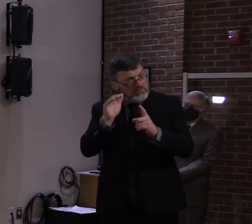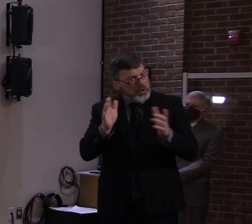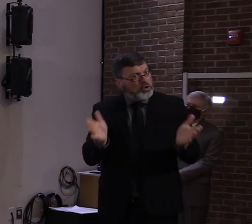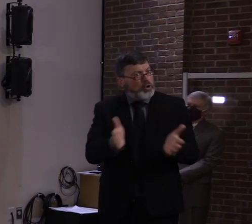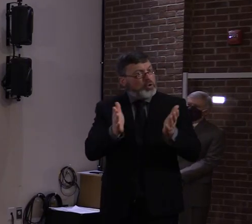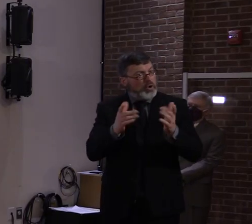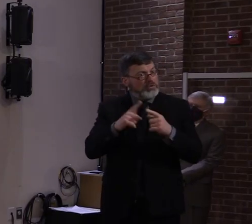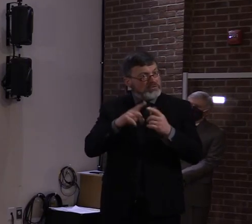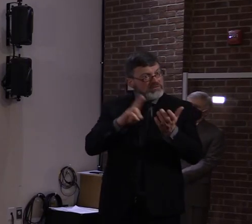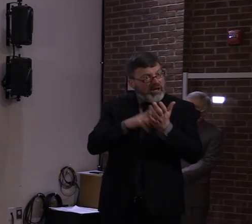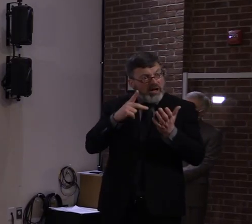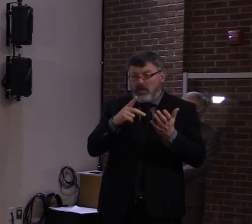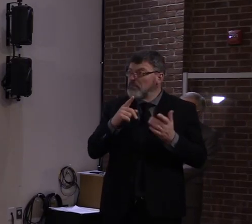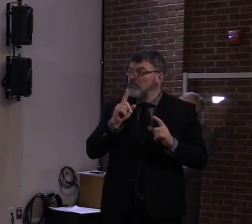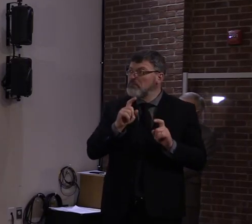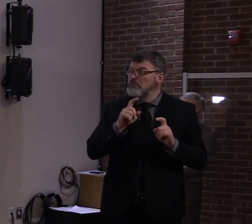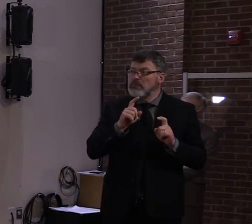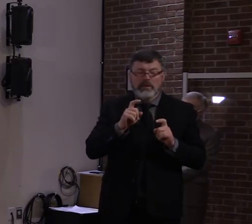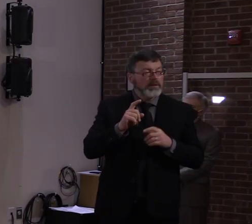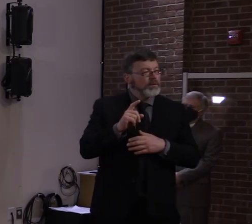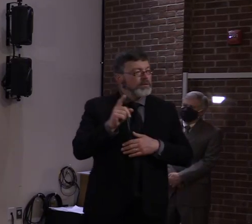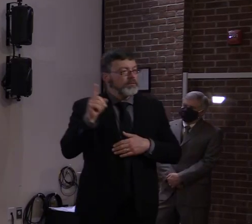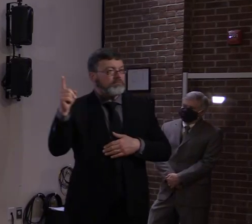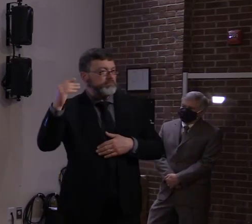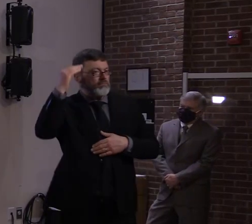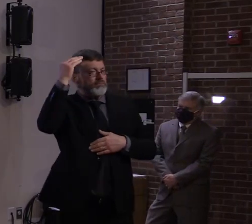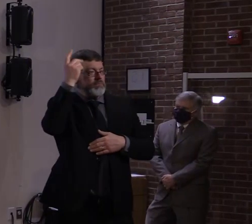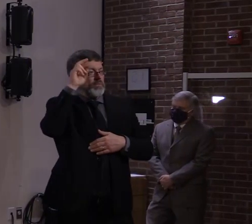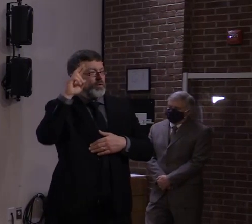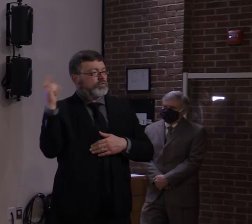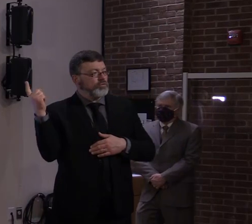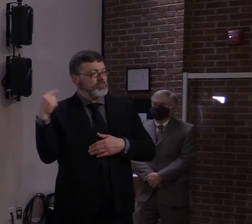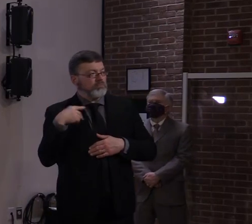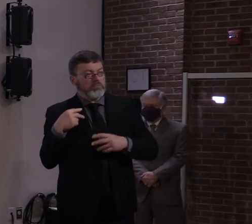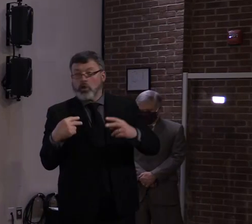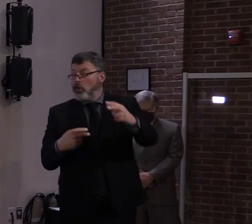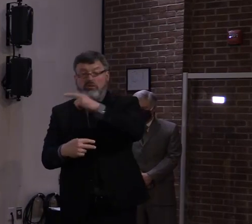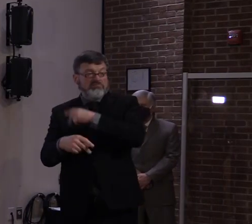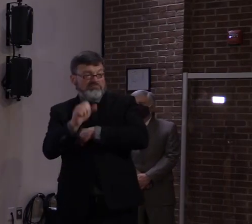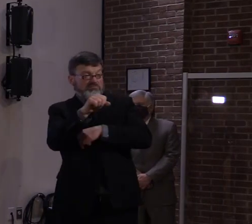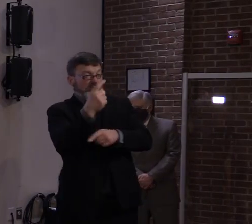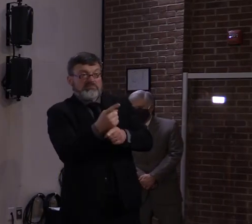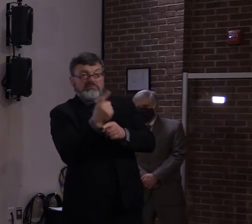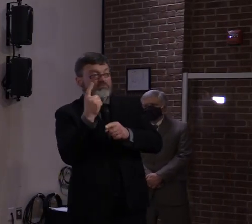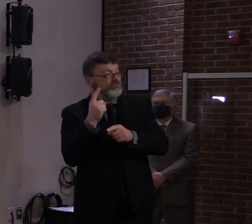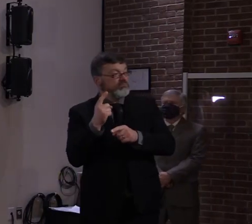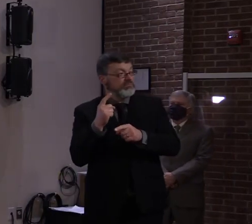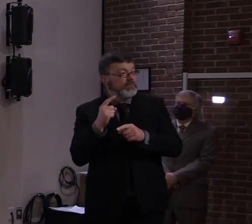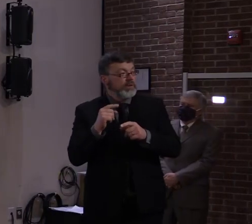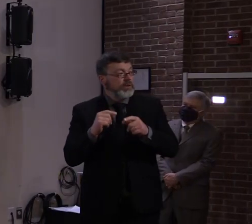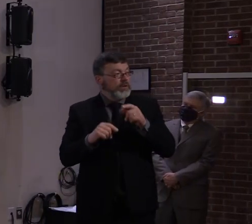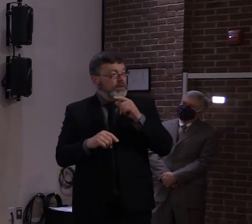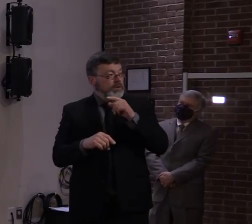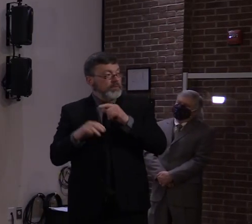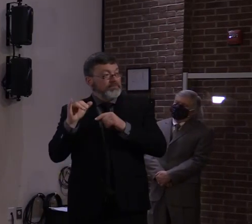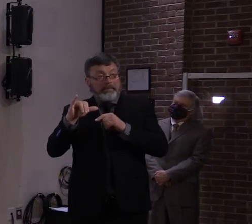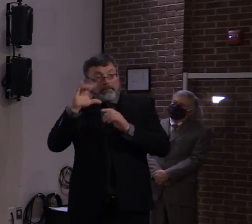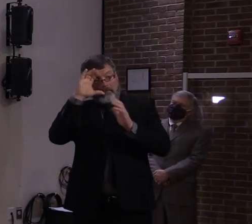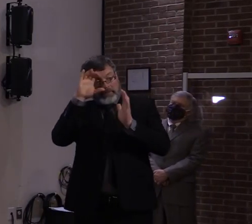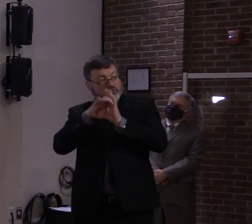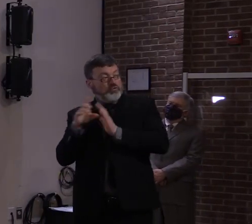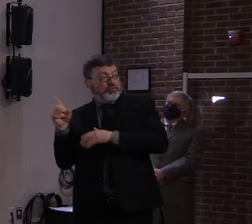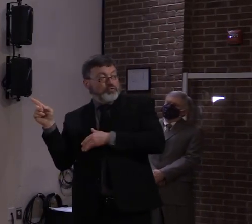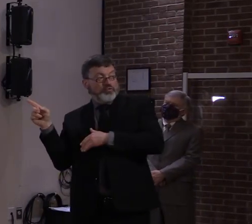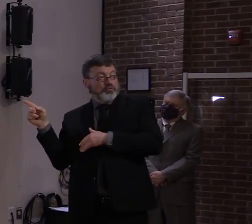a small percentage of the hospitalizations, but still, we're showing you one static graph in time, which is right now, but we follow this